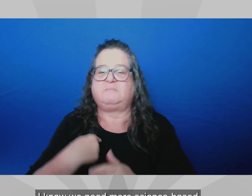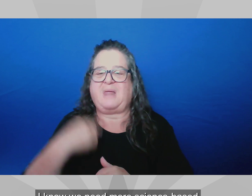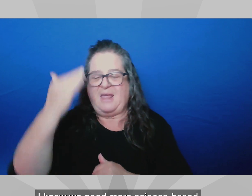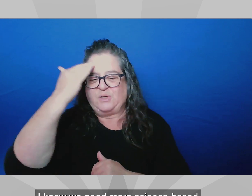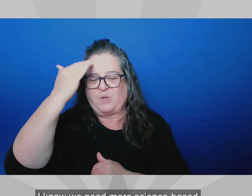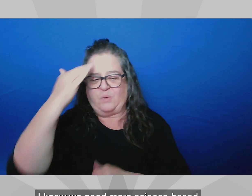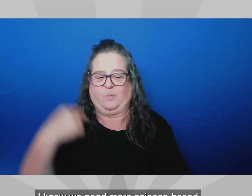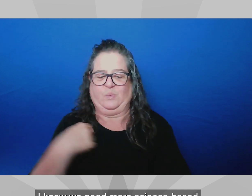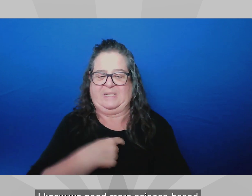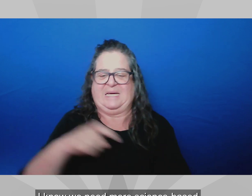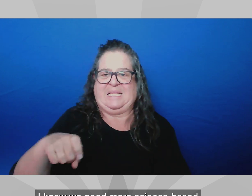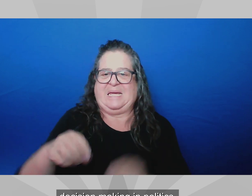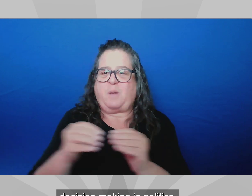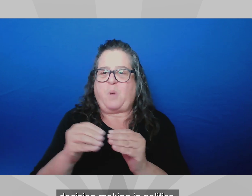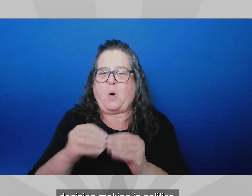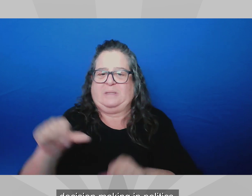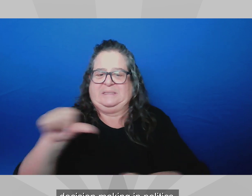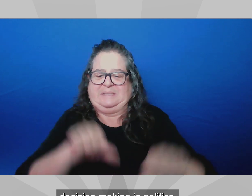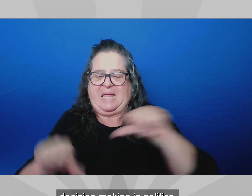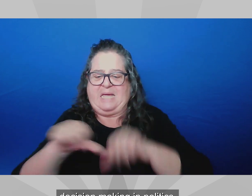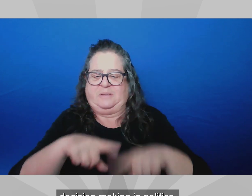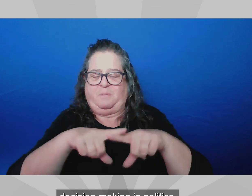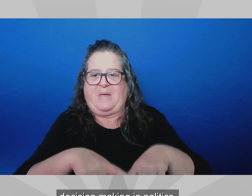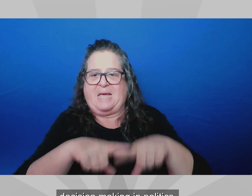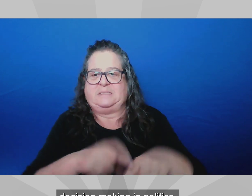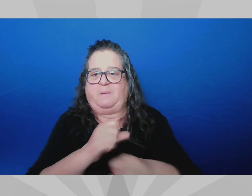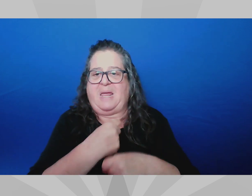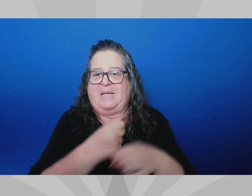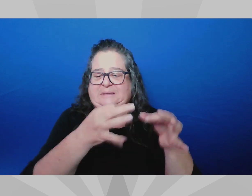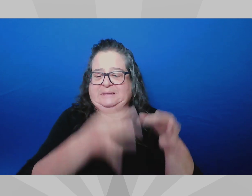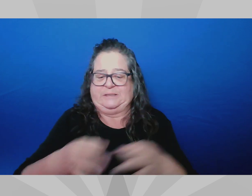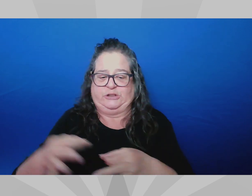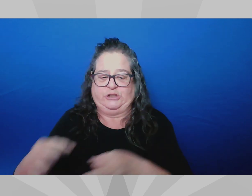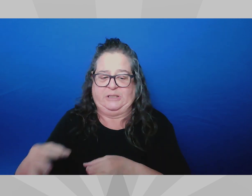know we need more science-based decision-making in politics.